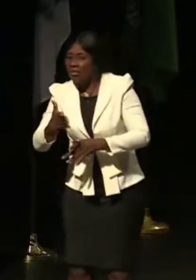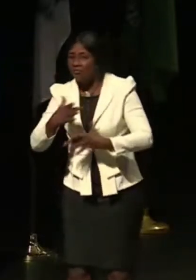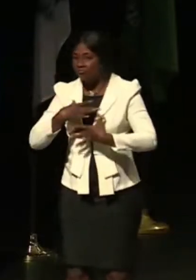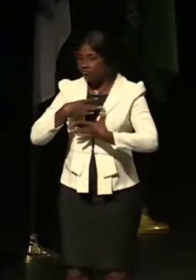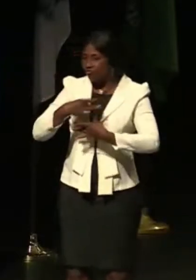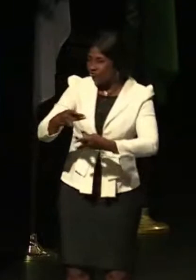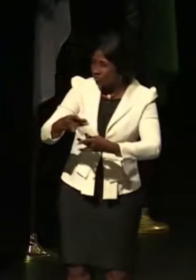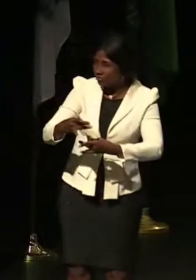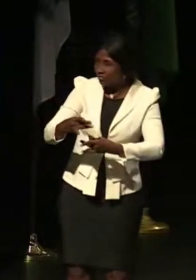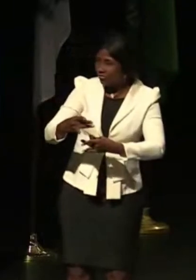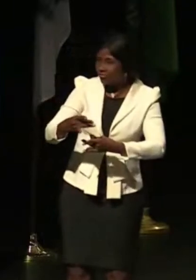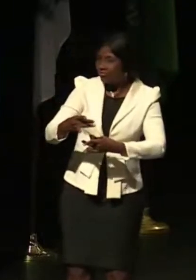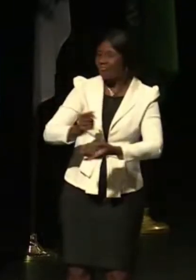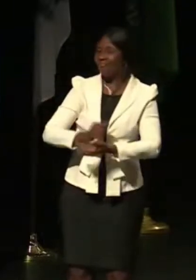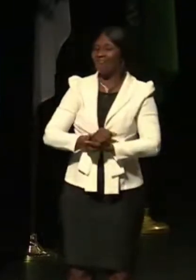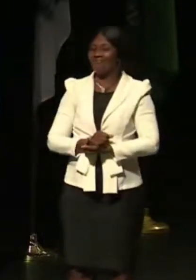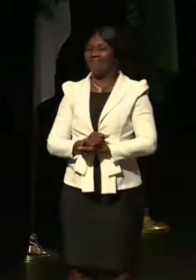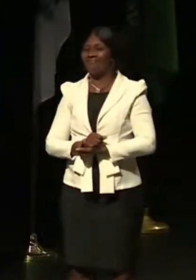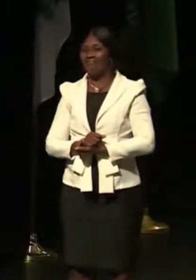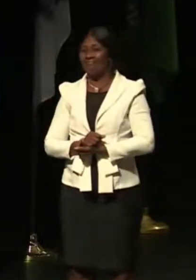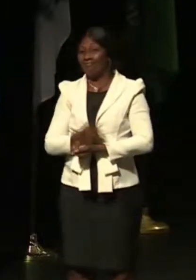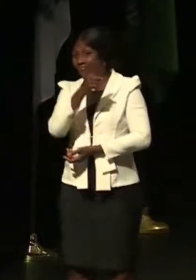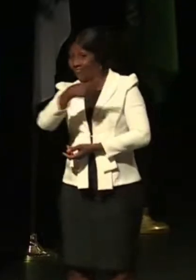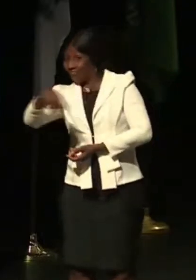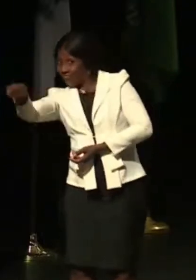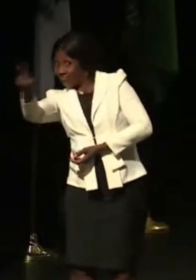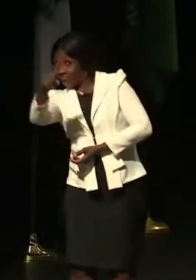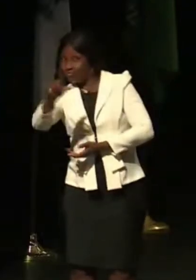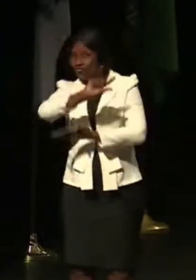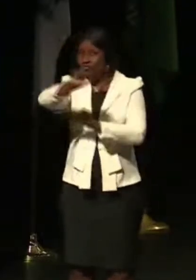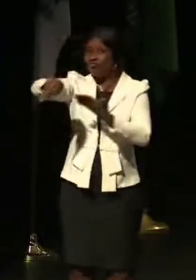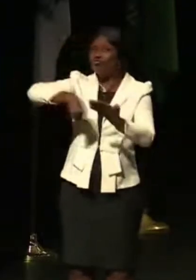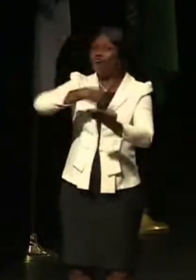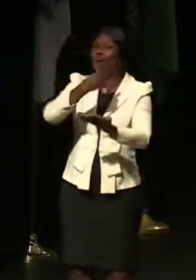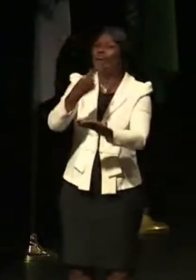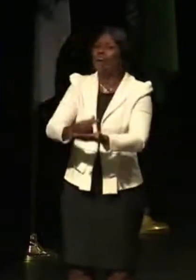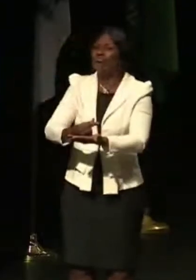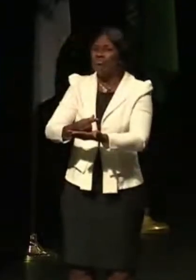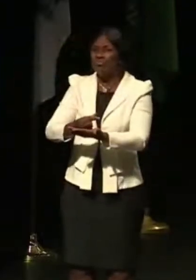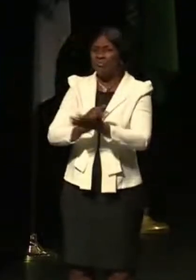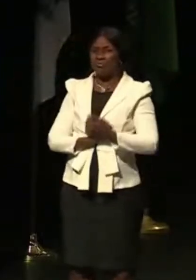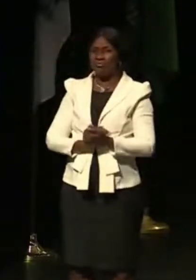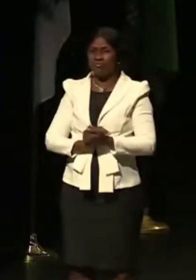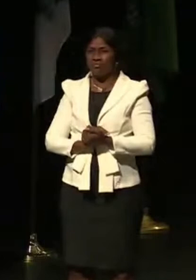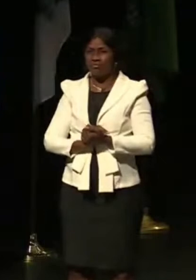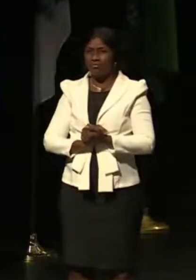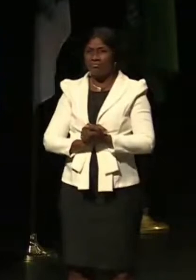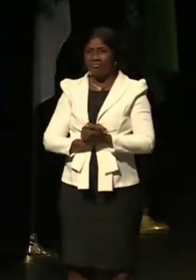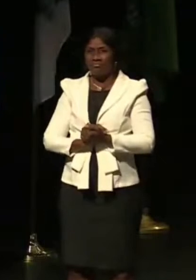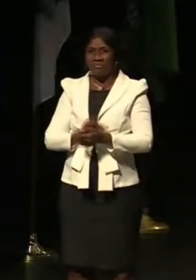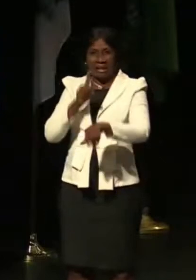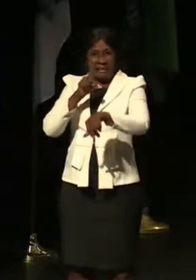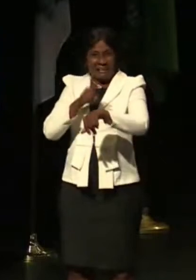odds. You are graduating into one of the most dynamic moments of history.